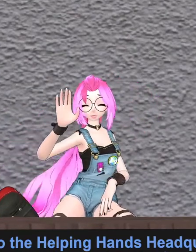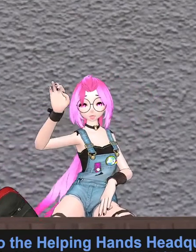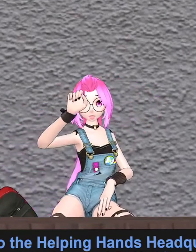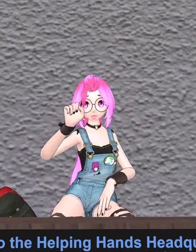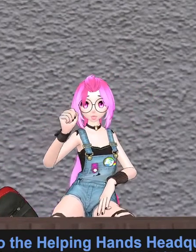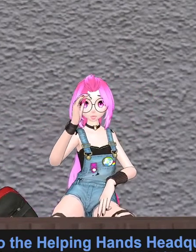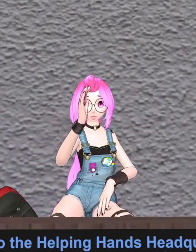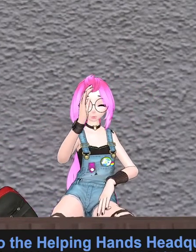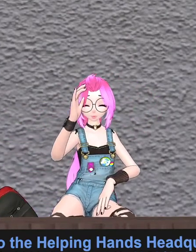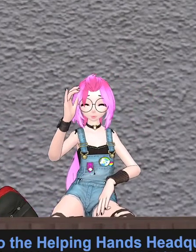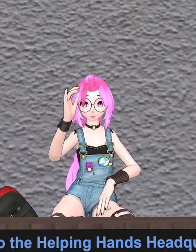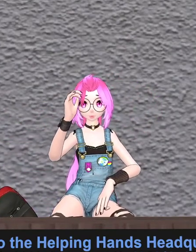Next is